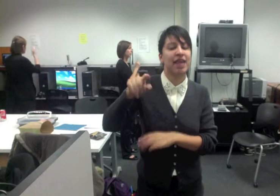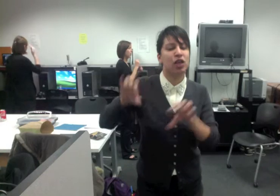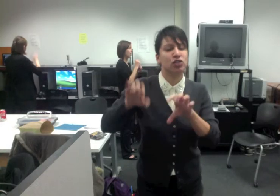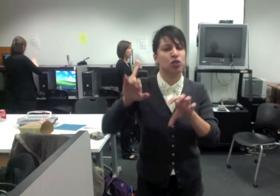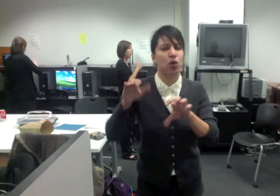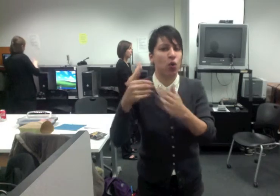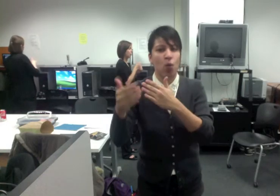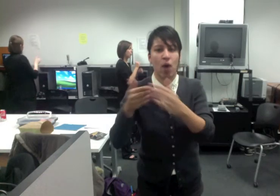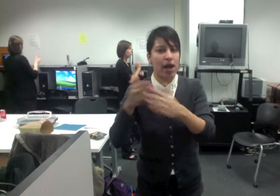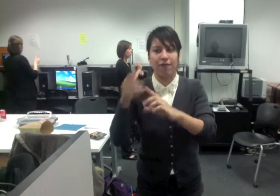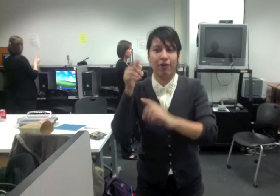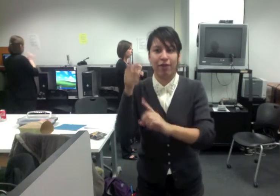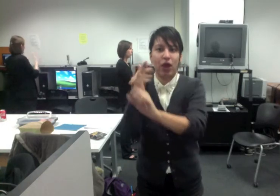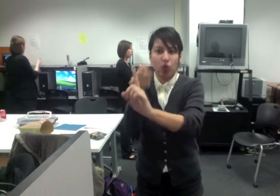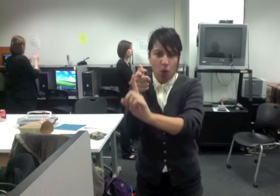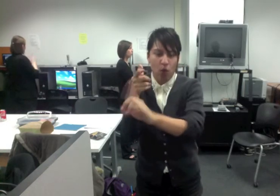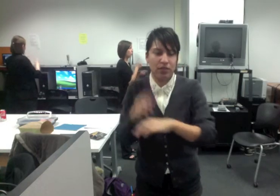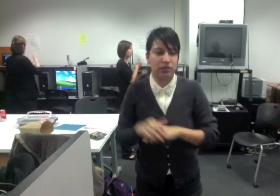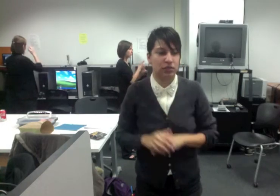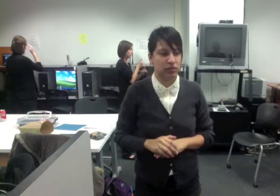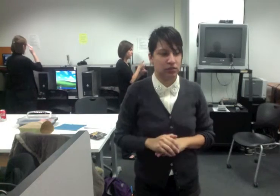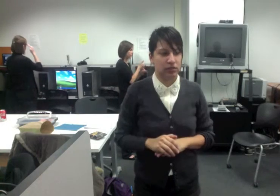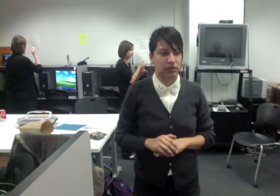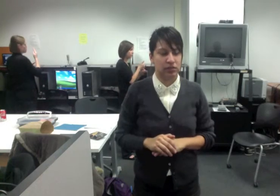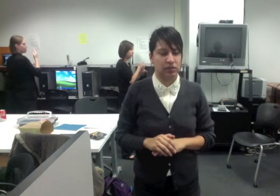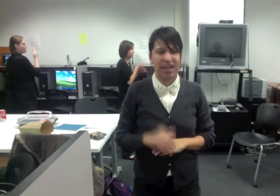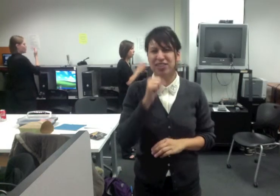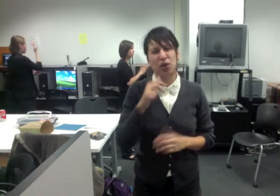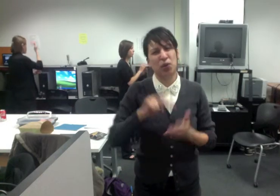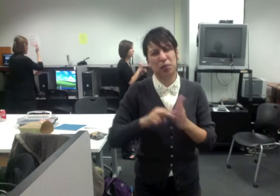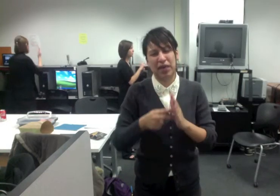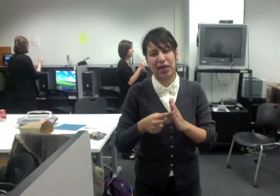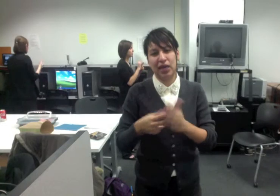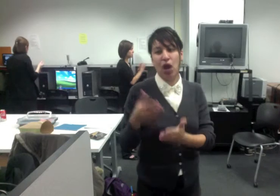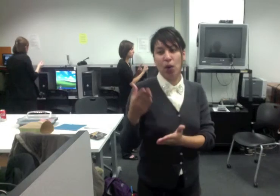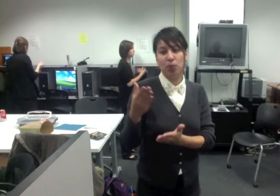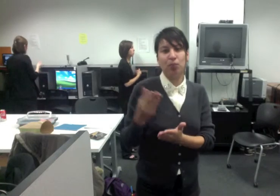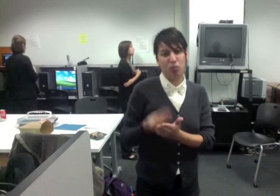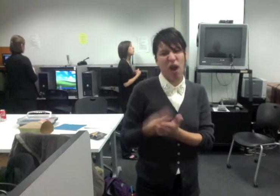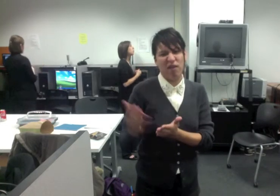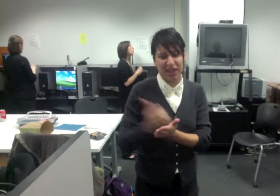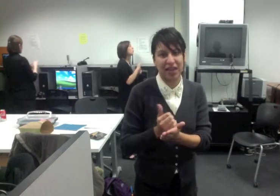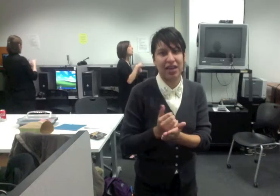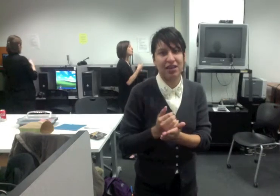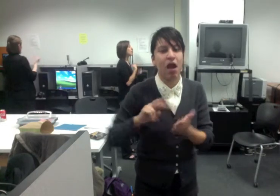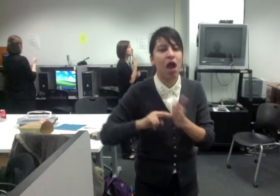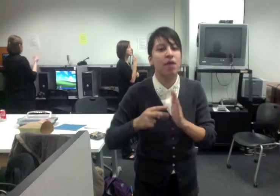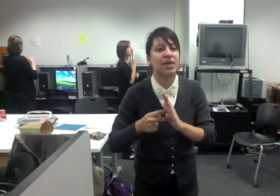profit. That's a result. It's always a result. By why, I mean what's your purpose, what's your cause, what's your belief. Why does